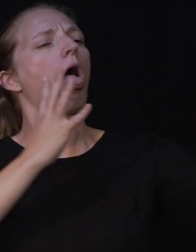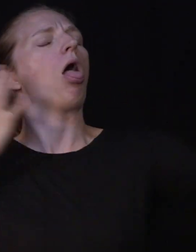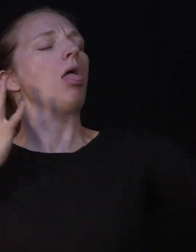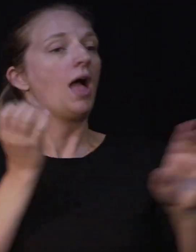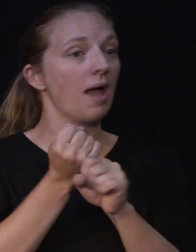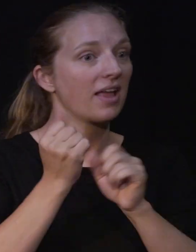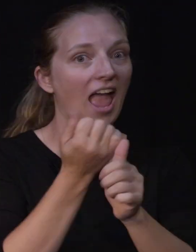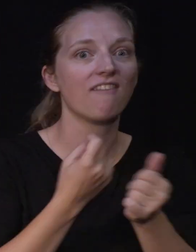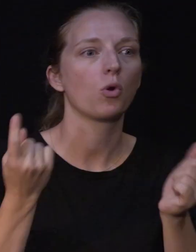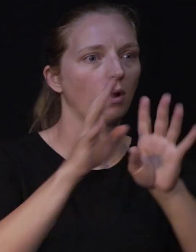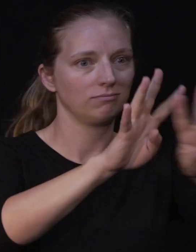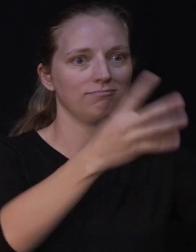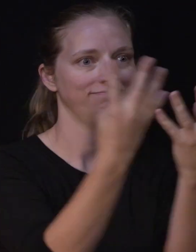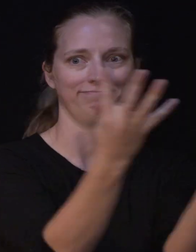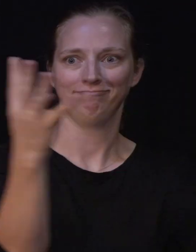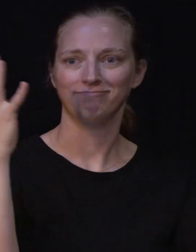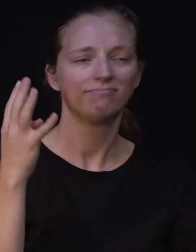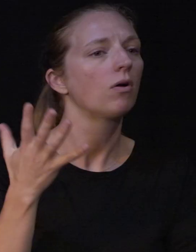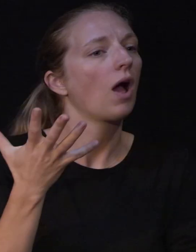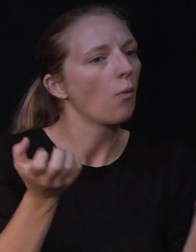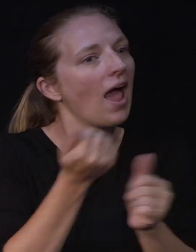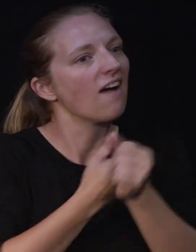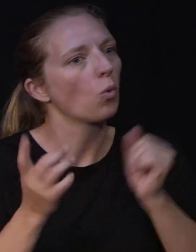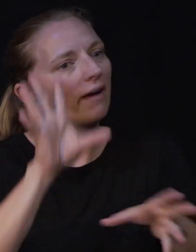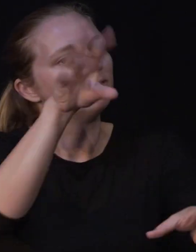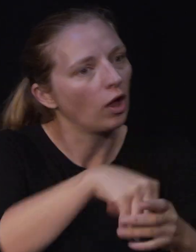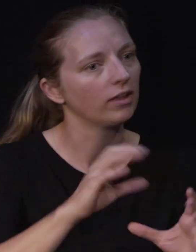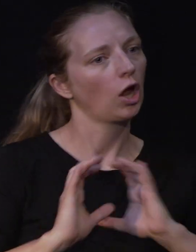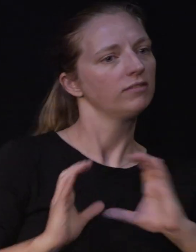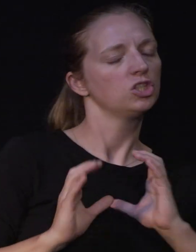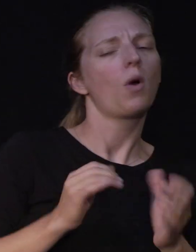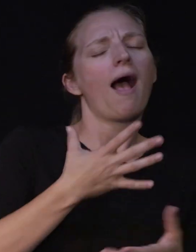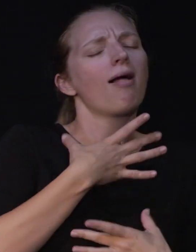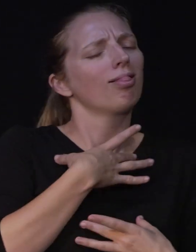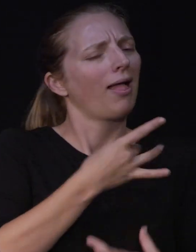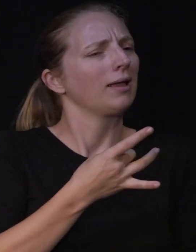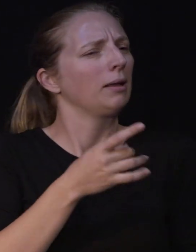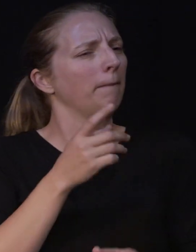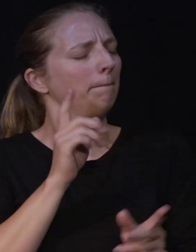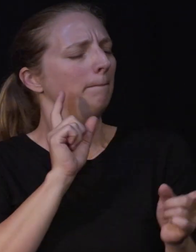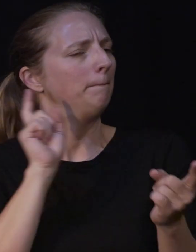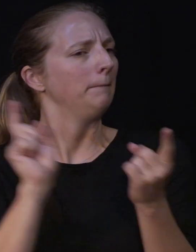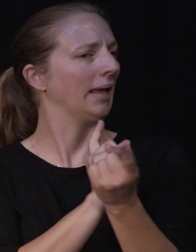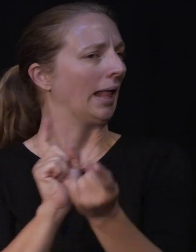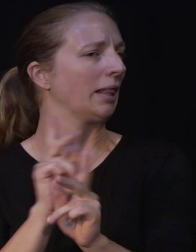everybody circle around like this, and I'm like, let's hear what this guy has to say. So I like meeting the people as much as